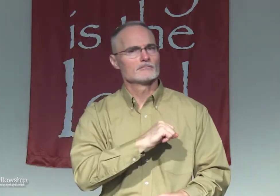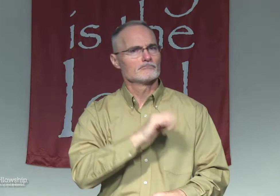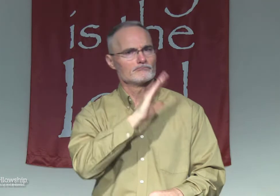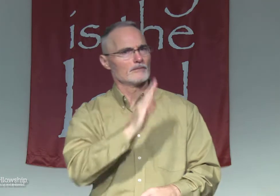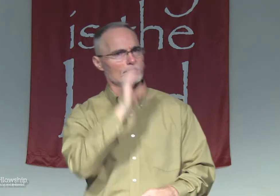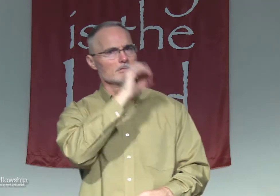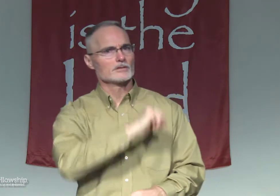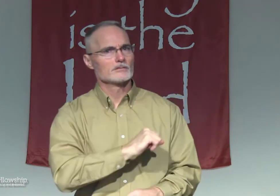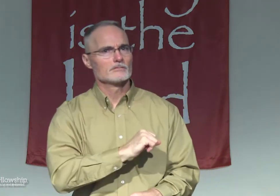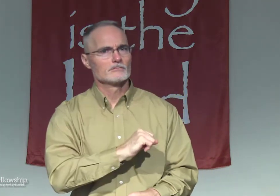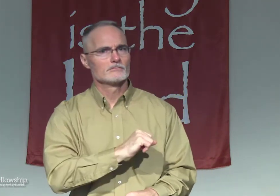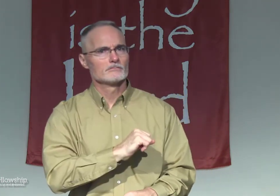and you never miss a Bible study.